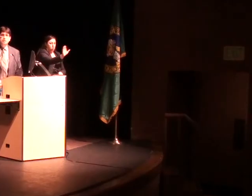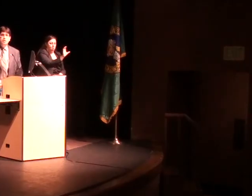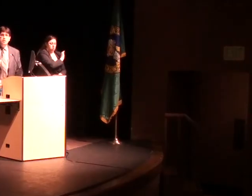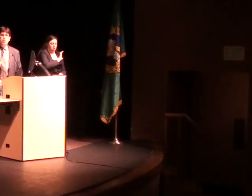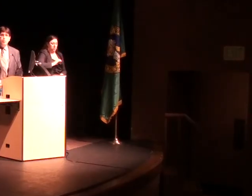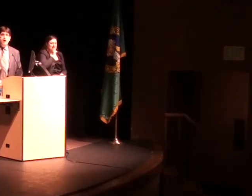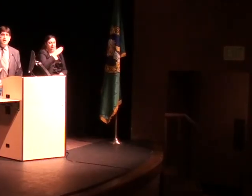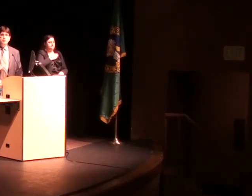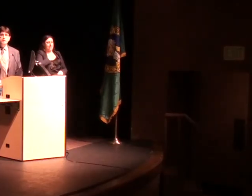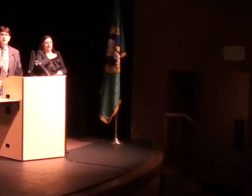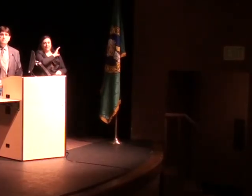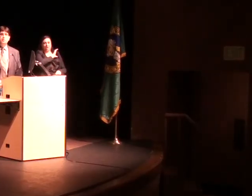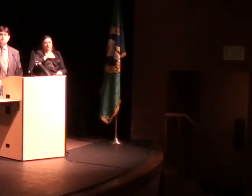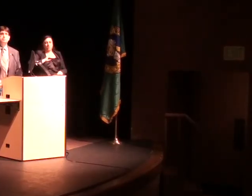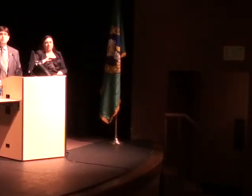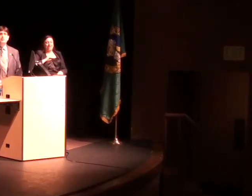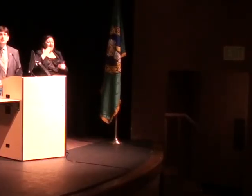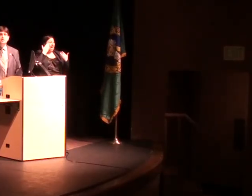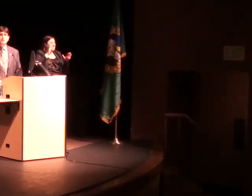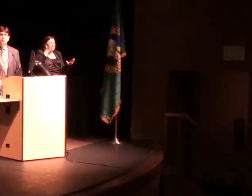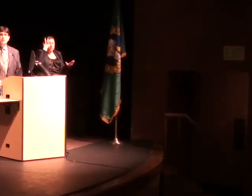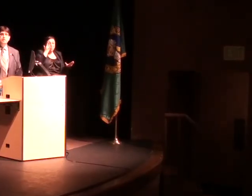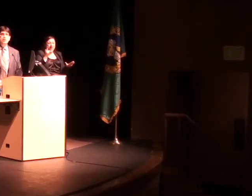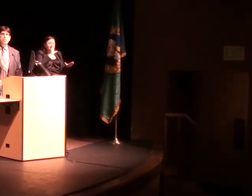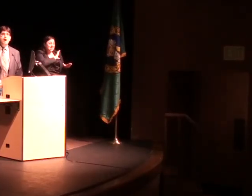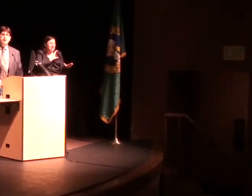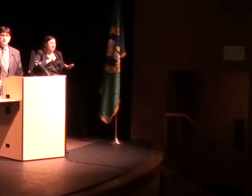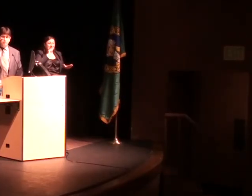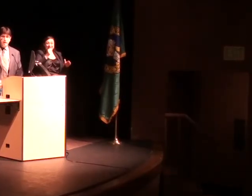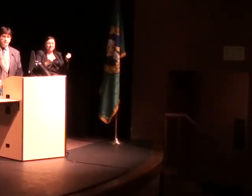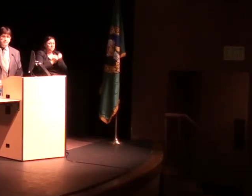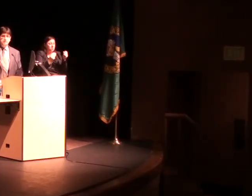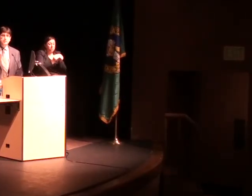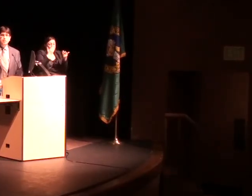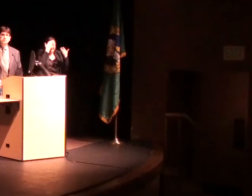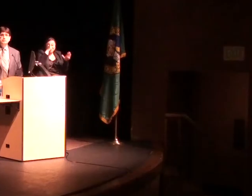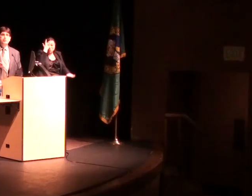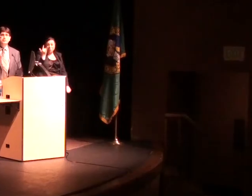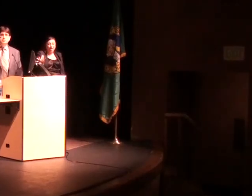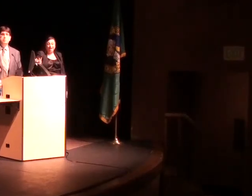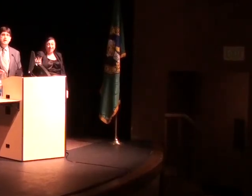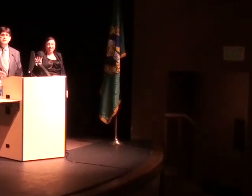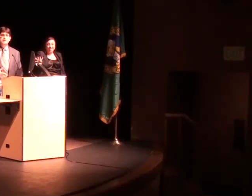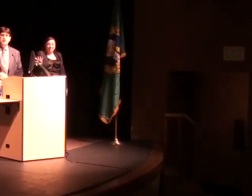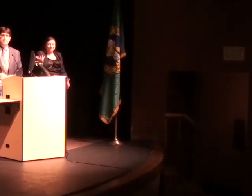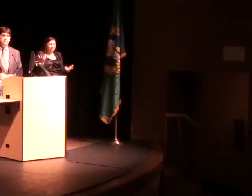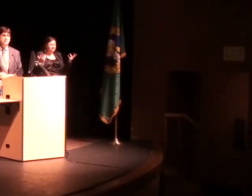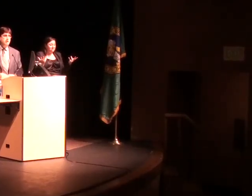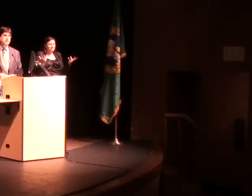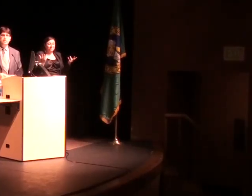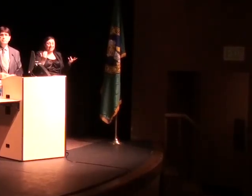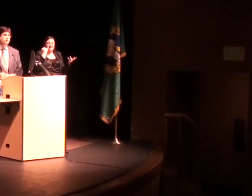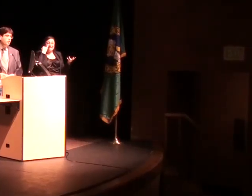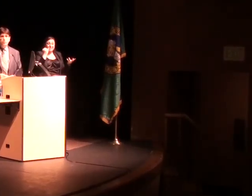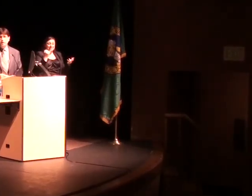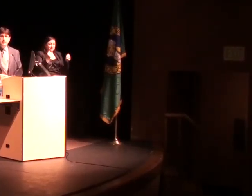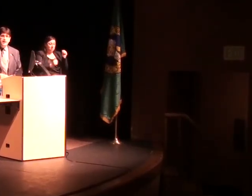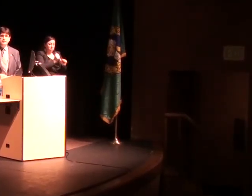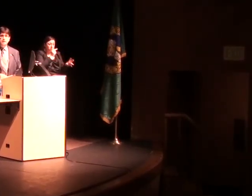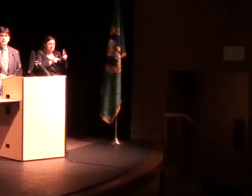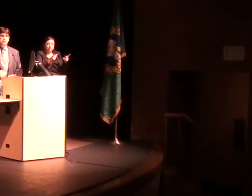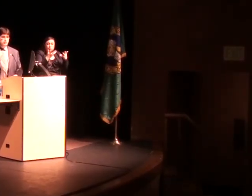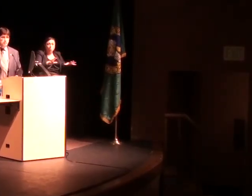We don't know why we don't have more support there. We don't know why we have still those laws in place if the majority of people don't